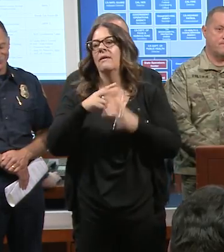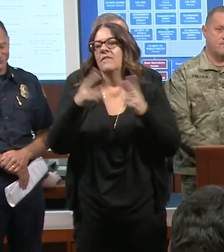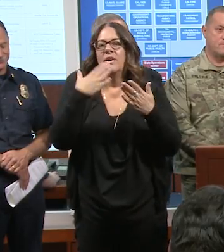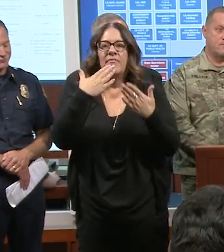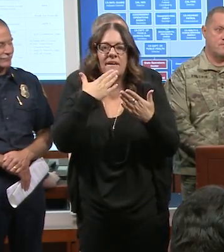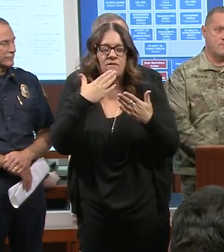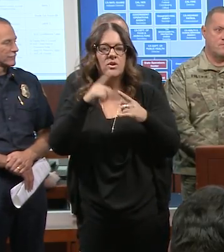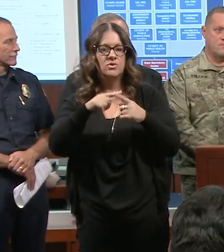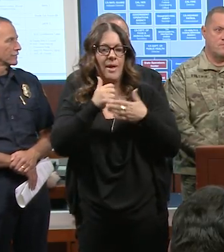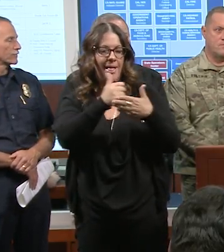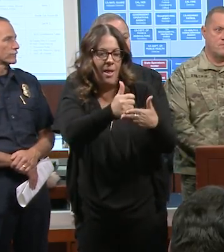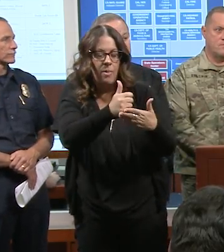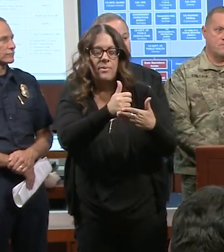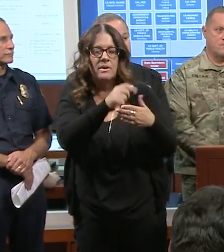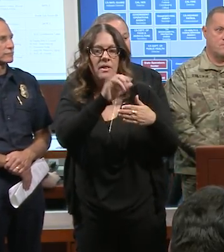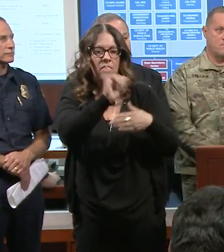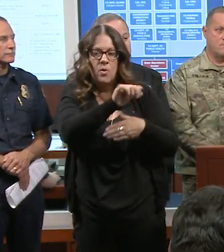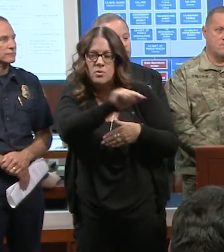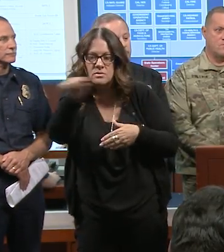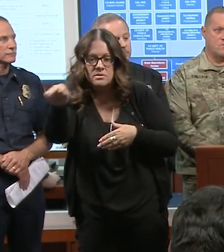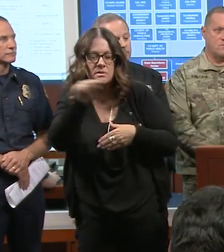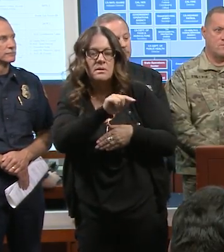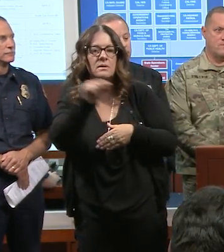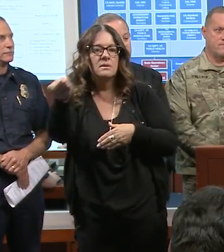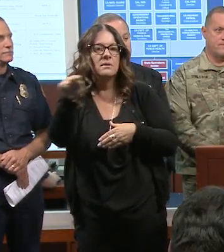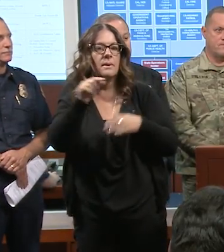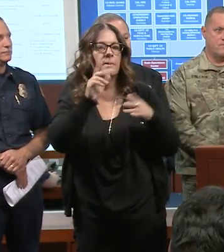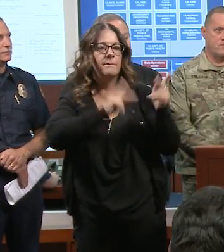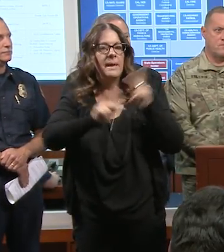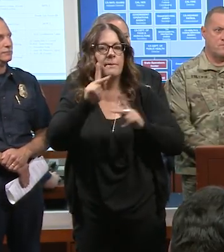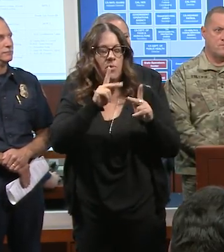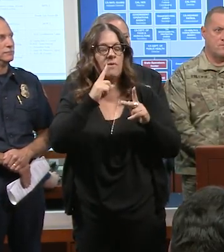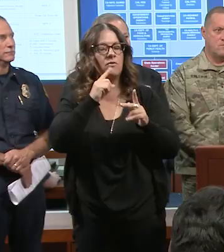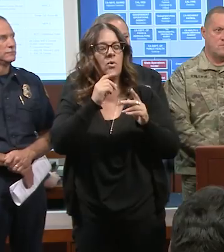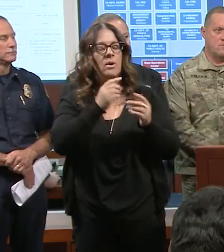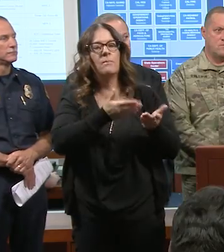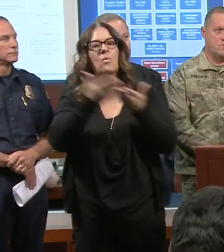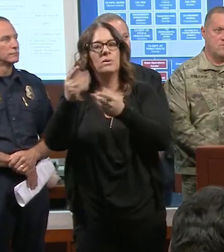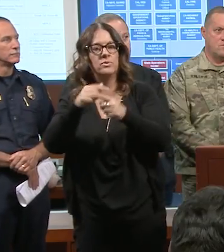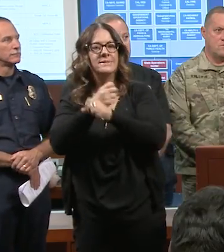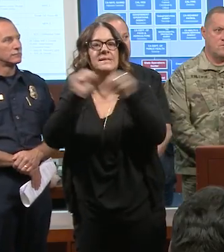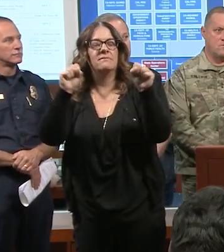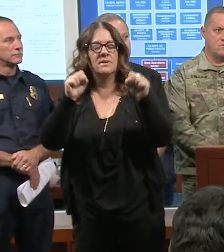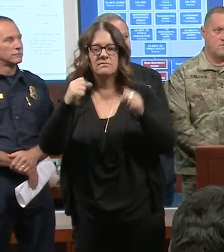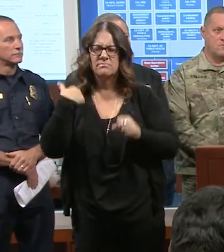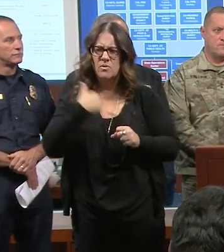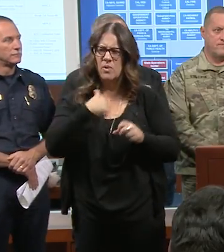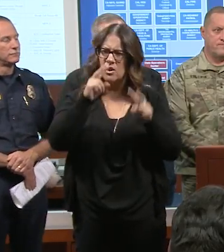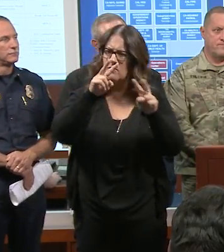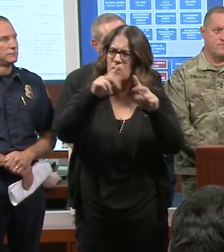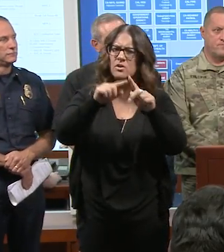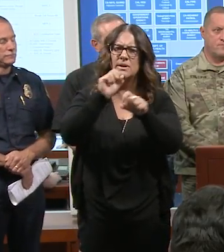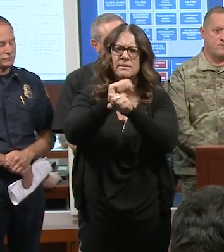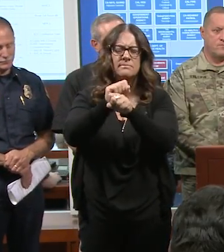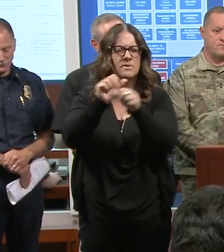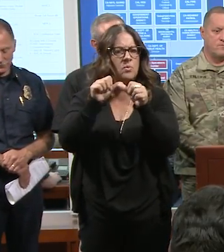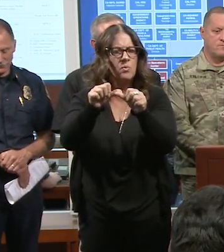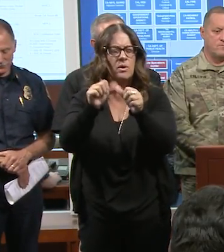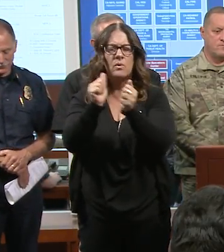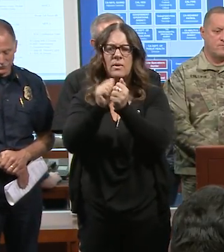to get those people to safety. And we look forward to continuing to work with our partners here and address